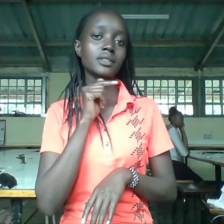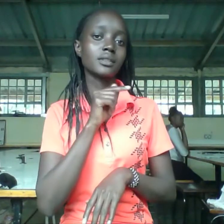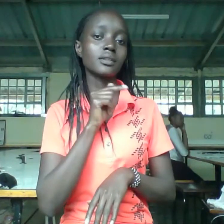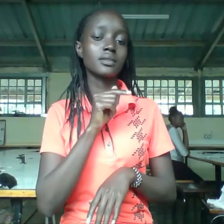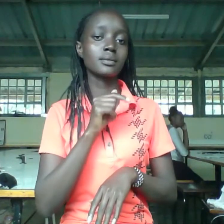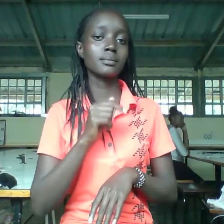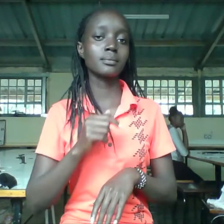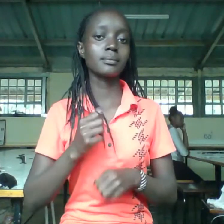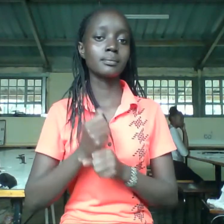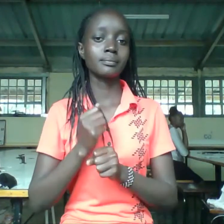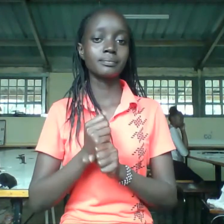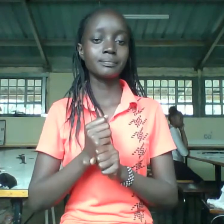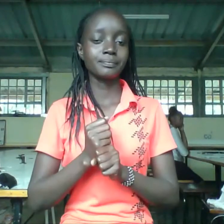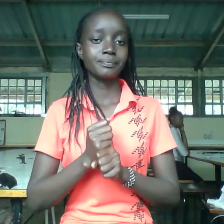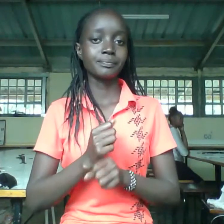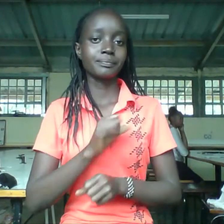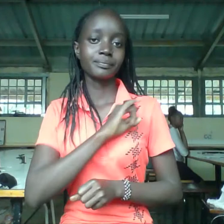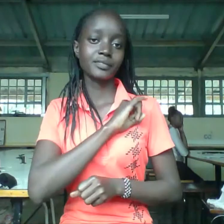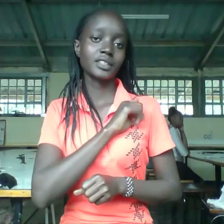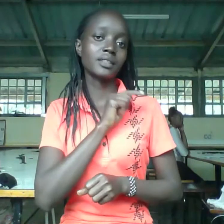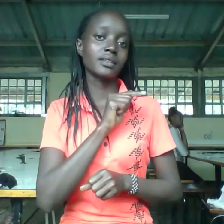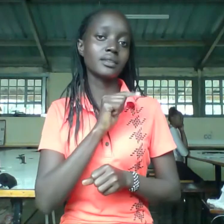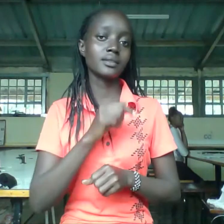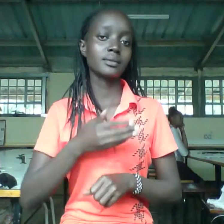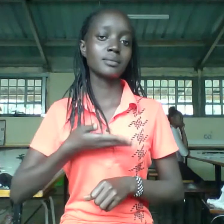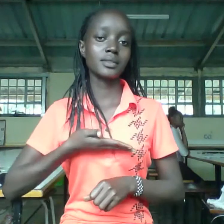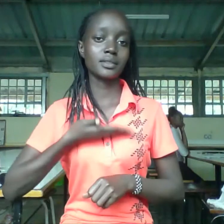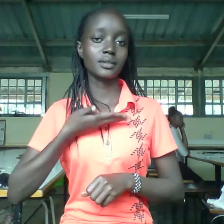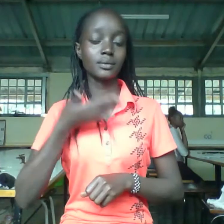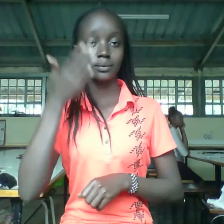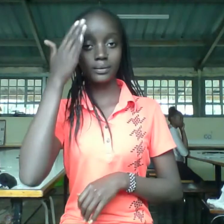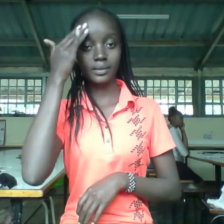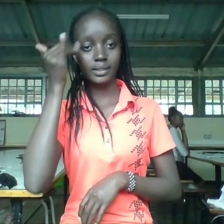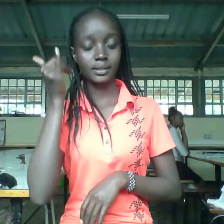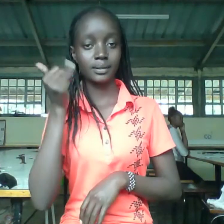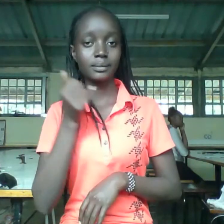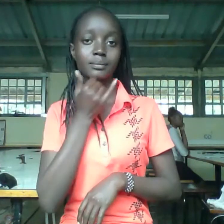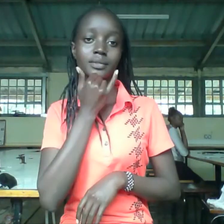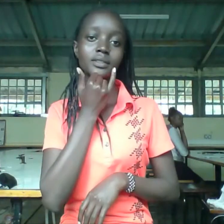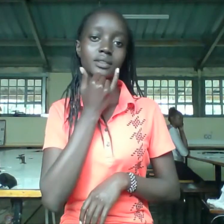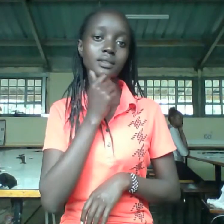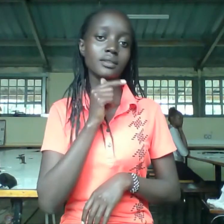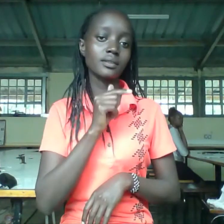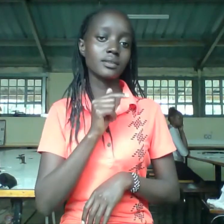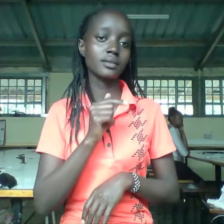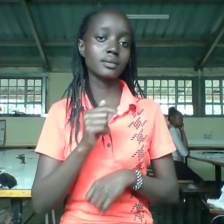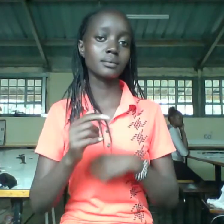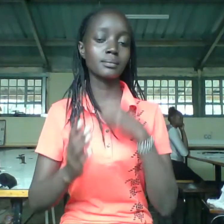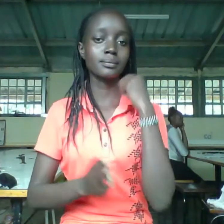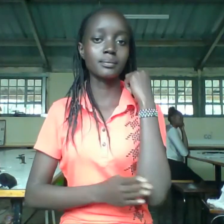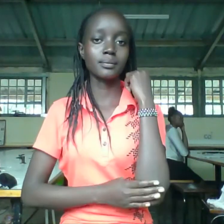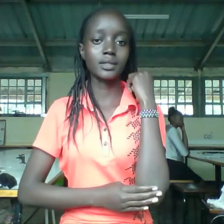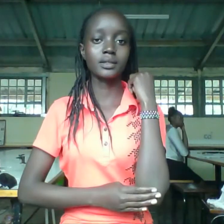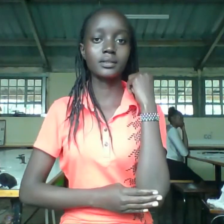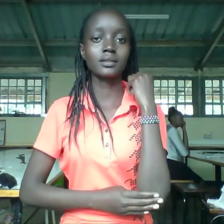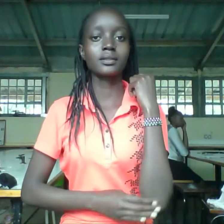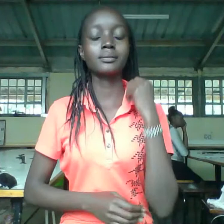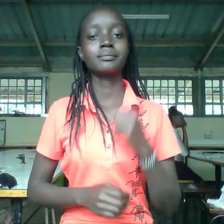upset, since such silly mistakes were costly to the farm. The rest of